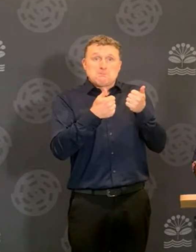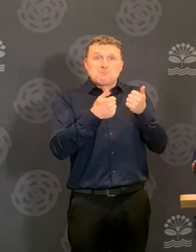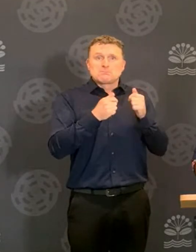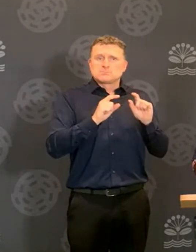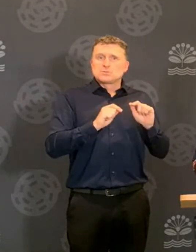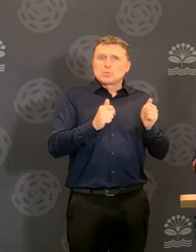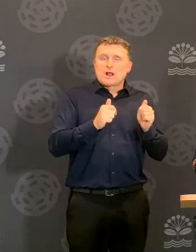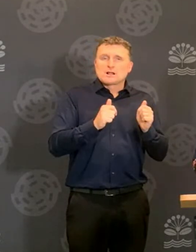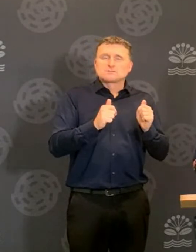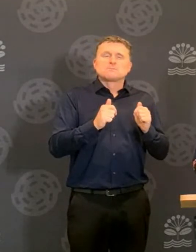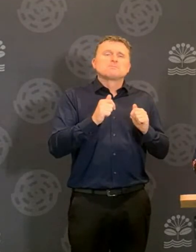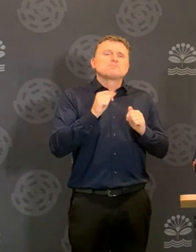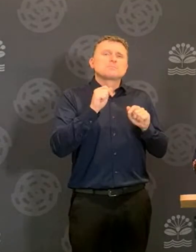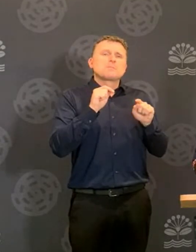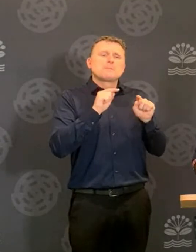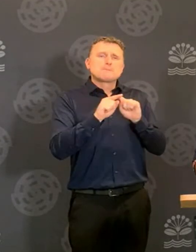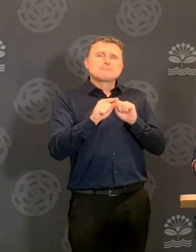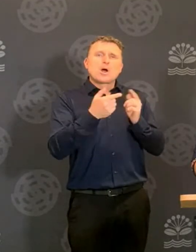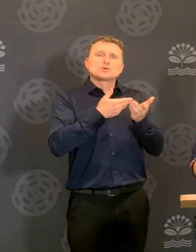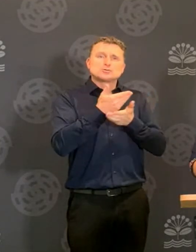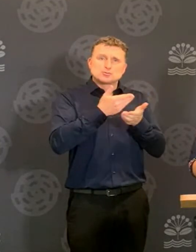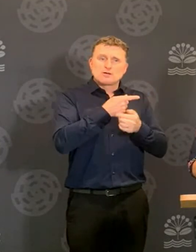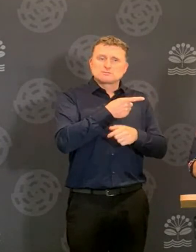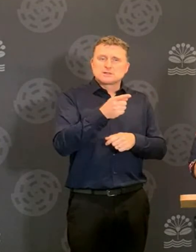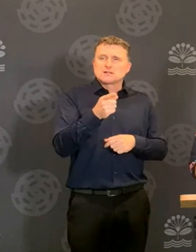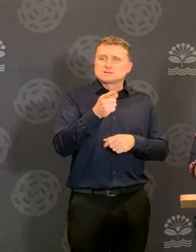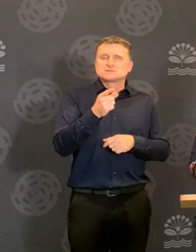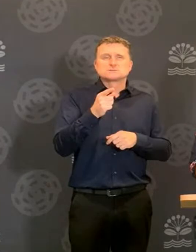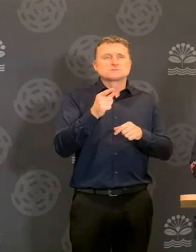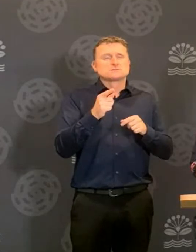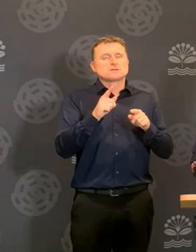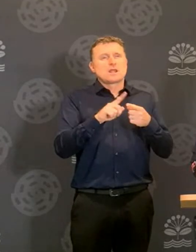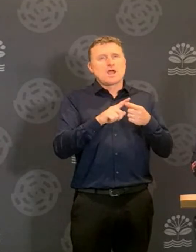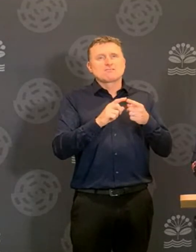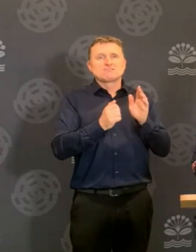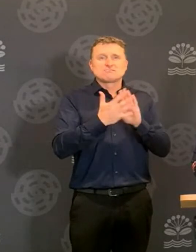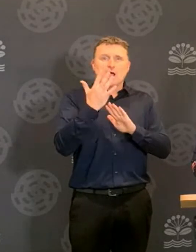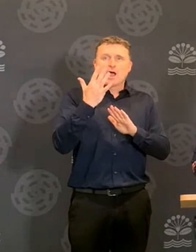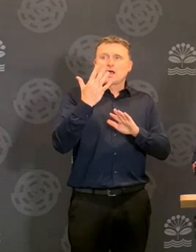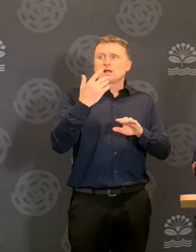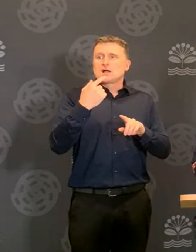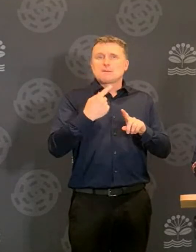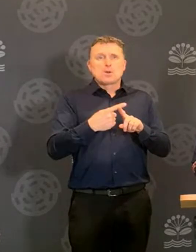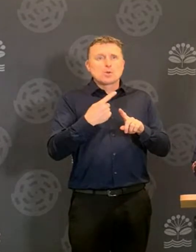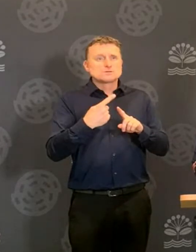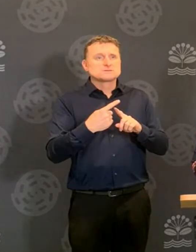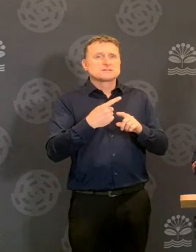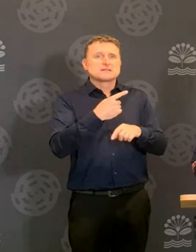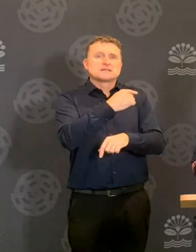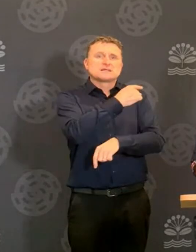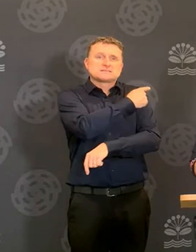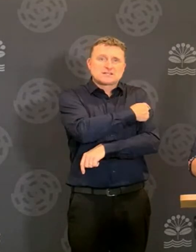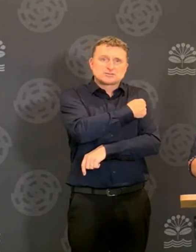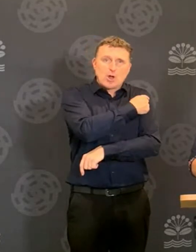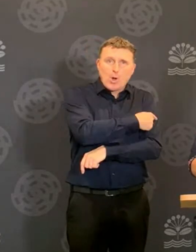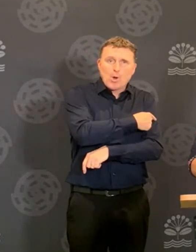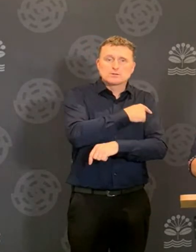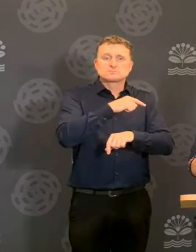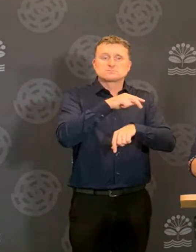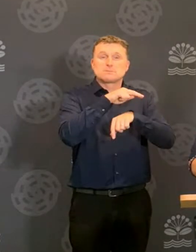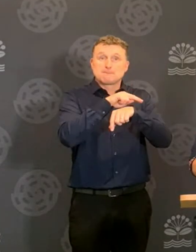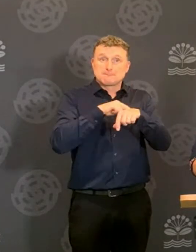at this point in time, most of those services, well, pretty much all of those services, Fire Emergency New Zealand, St John's, New Zealand